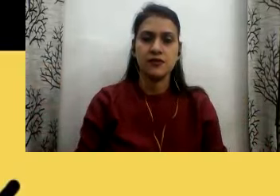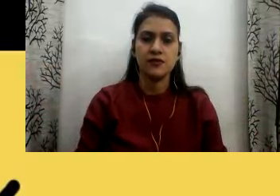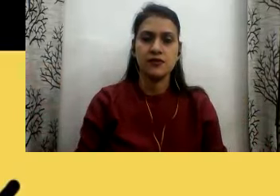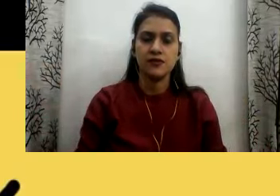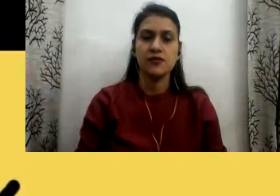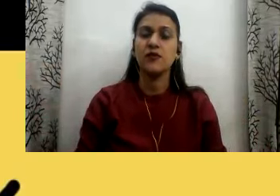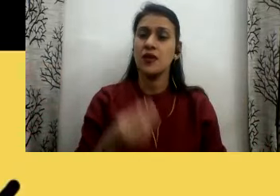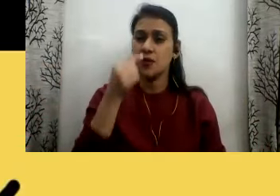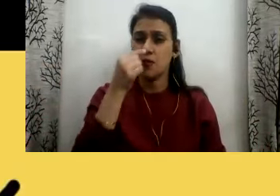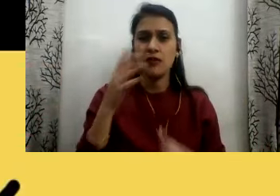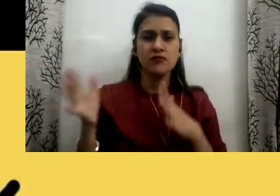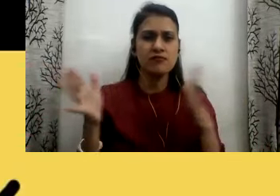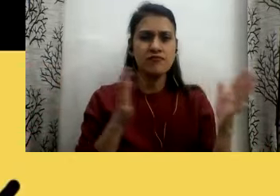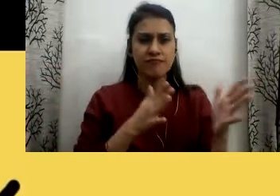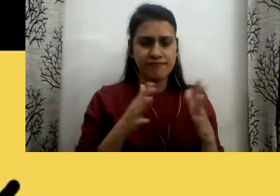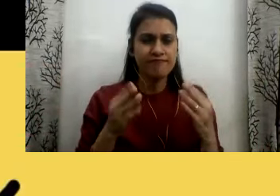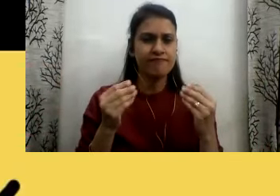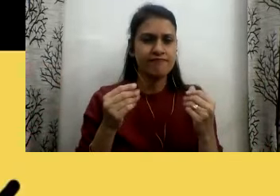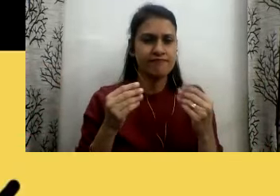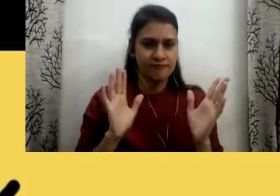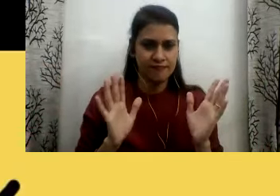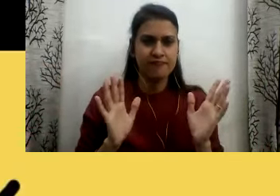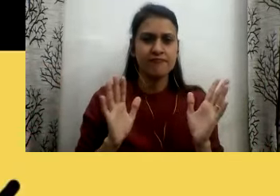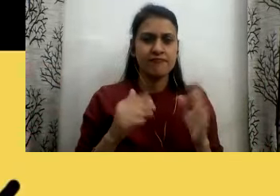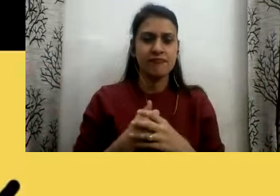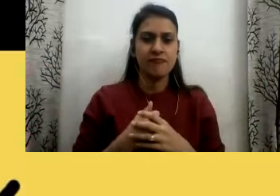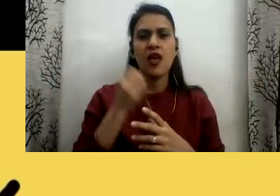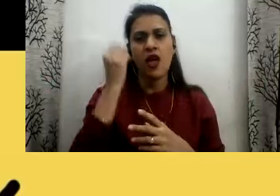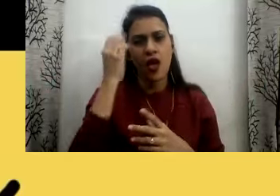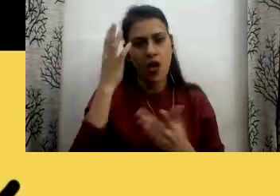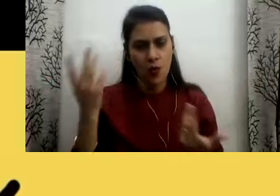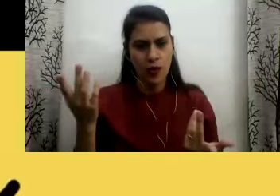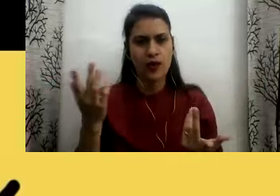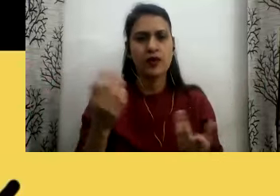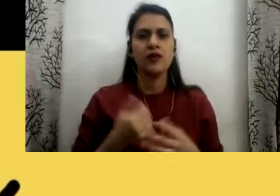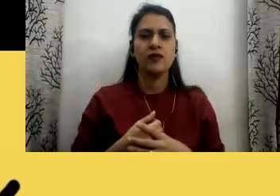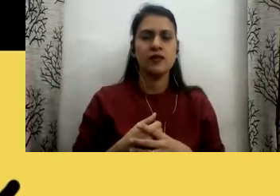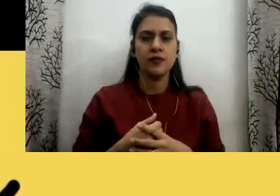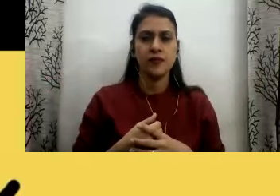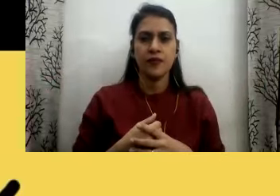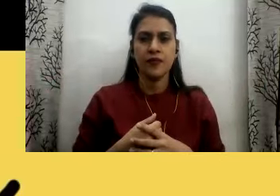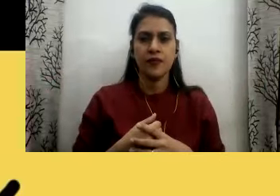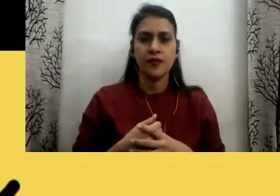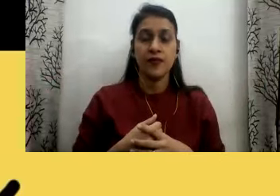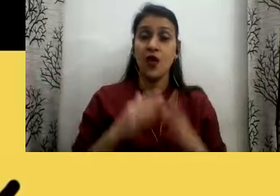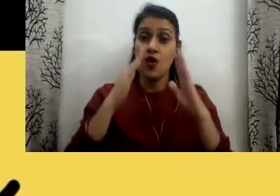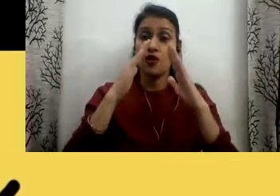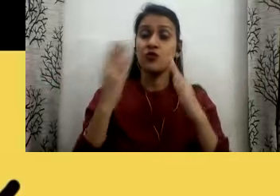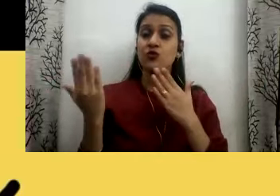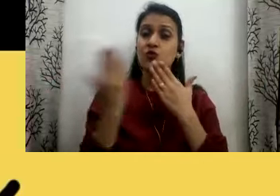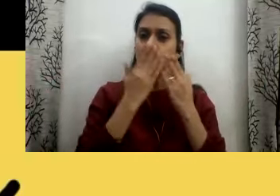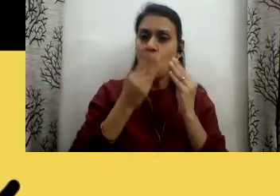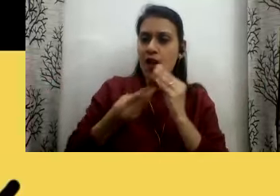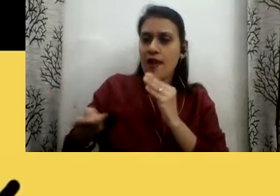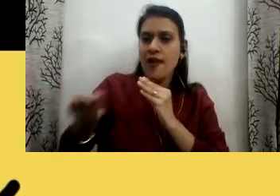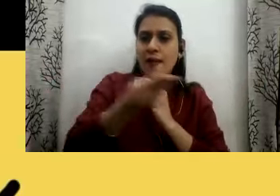Pollution, yes. We have local curriculum engaged with climate action. We call planting around schools. Beside planting,